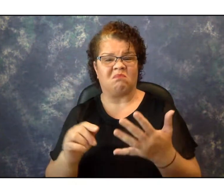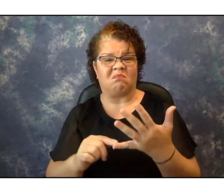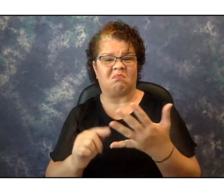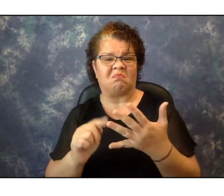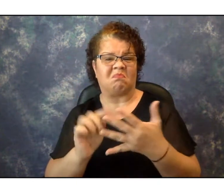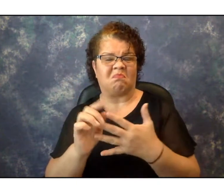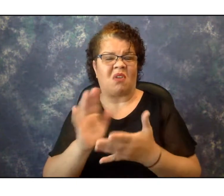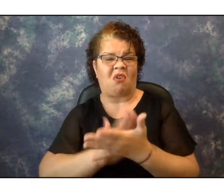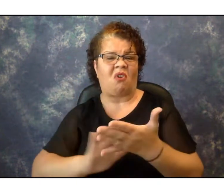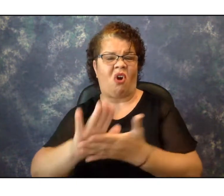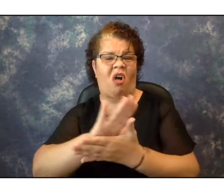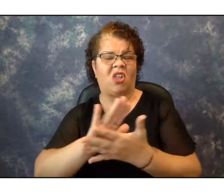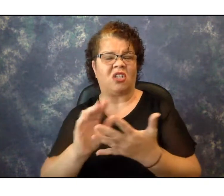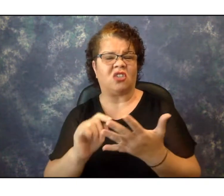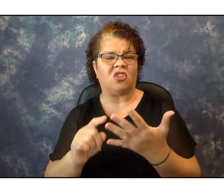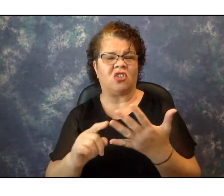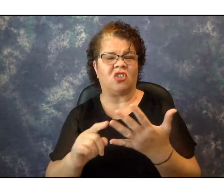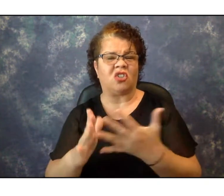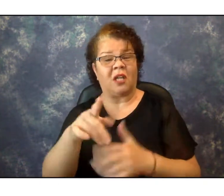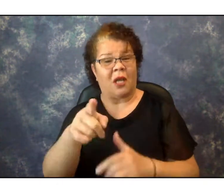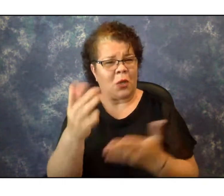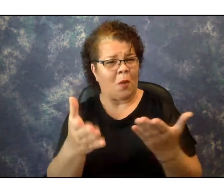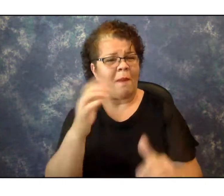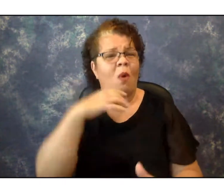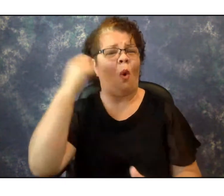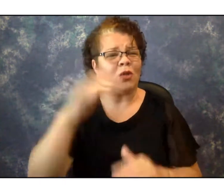me. I'm messing with you, but no.